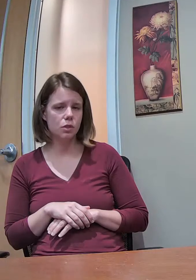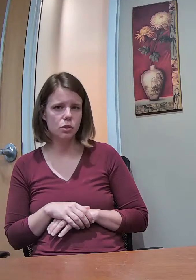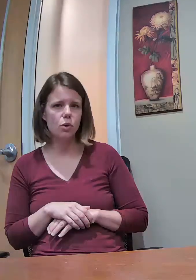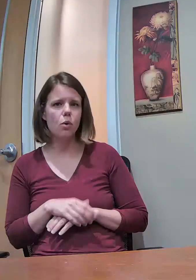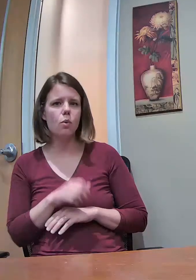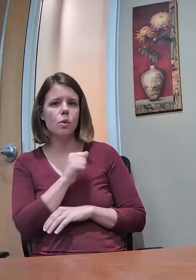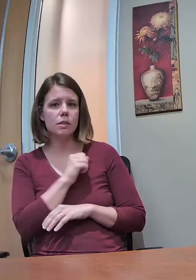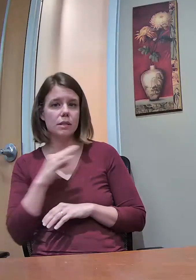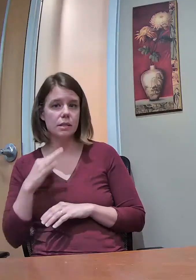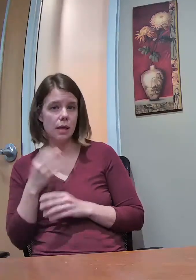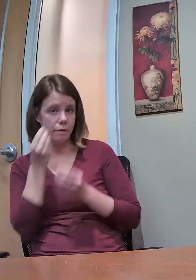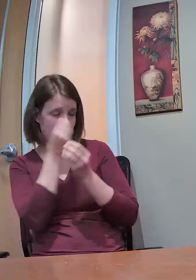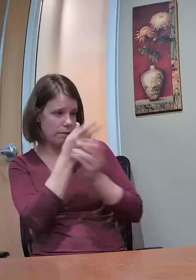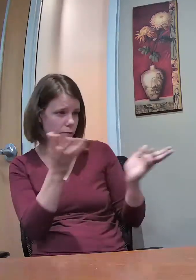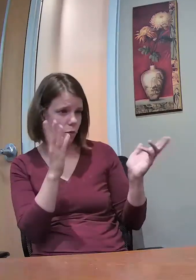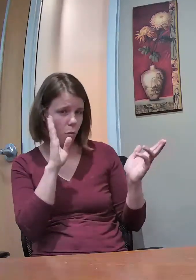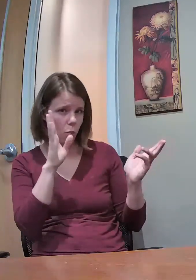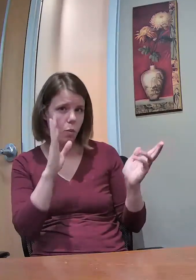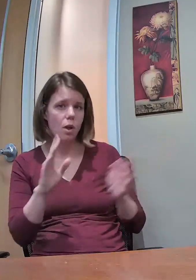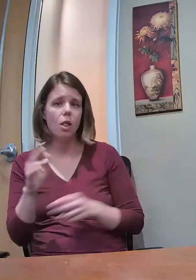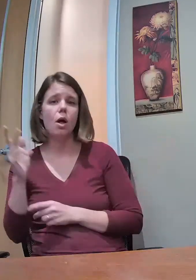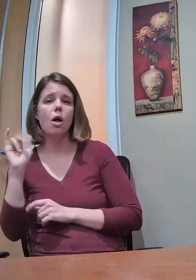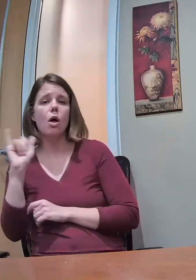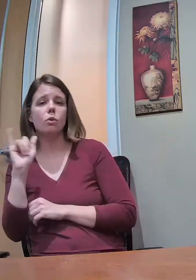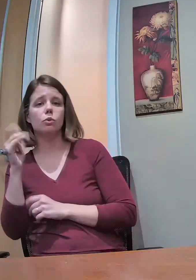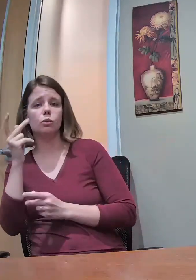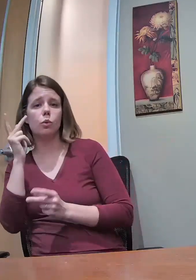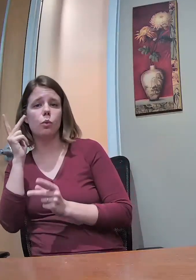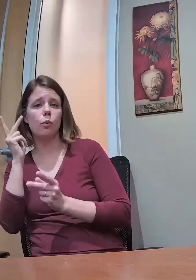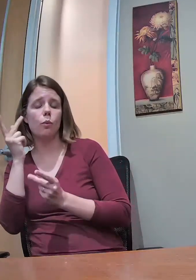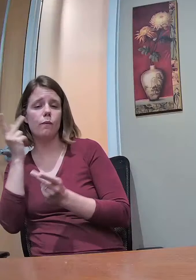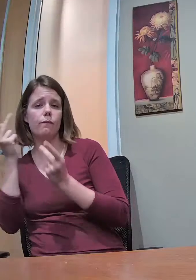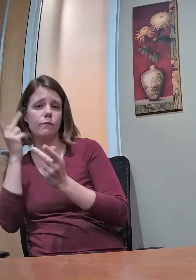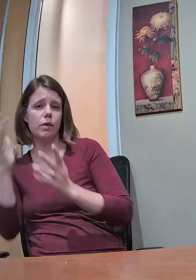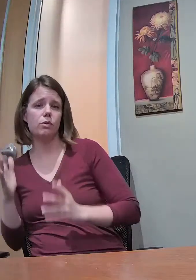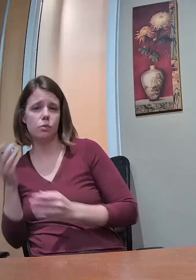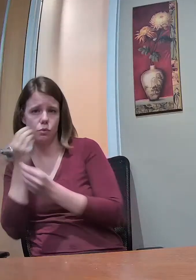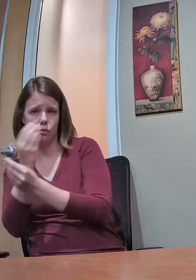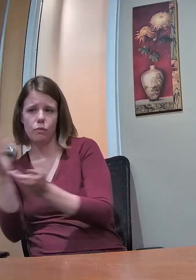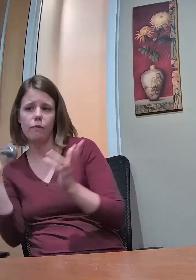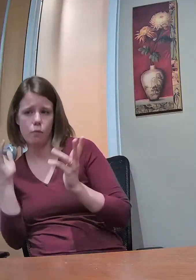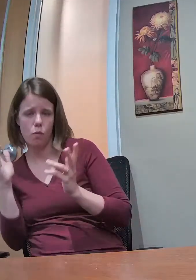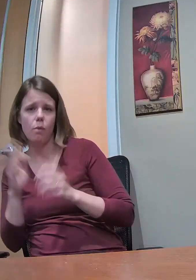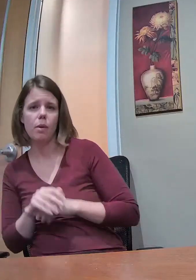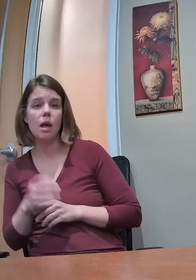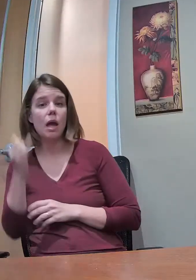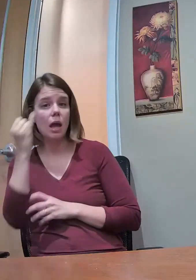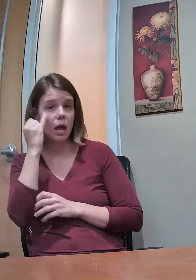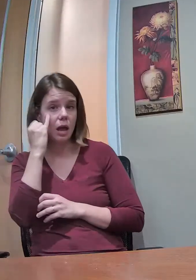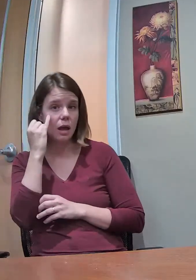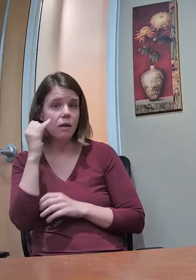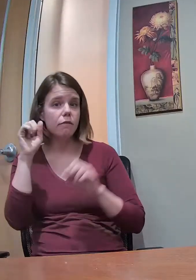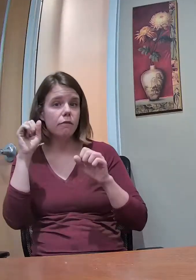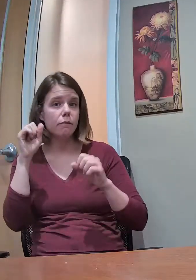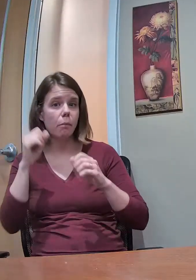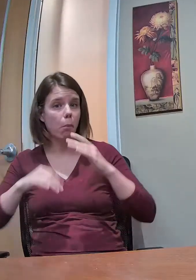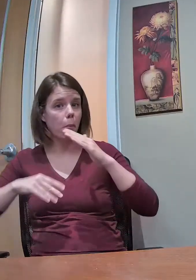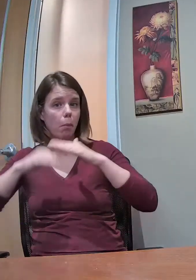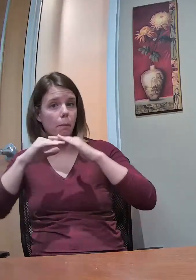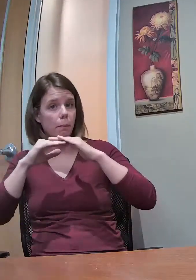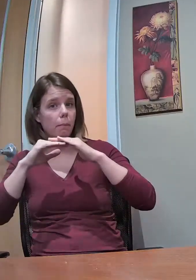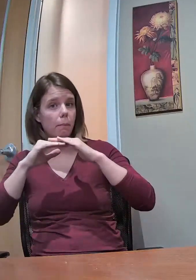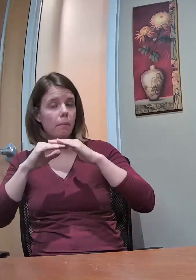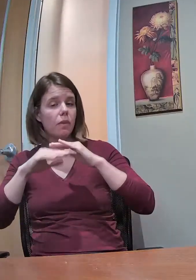can inform visitors, and then we will act accordingly in terms of communal dining and activities.